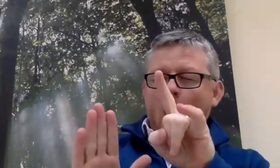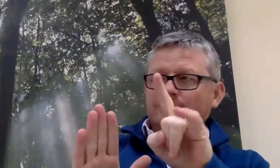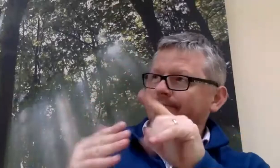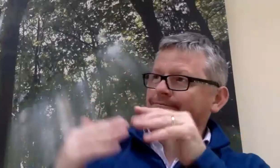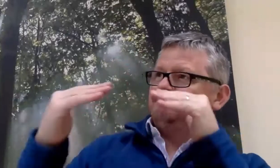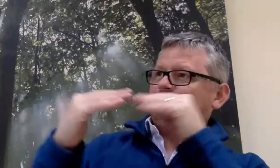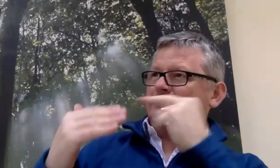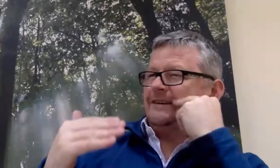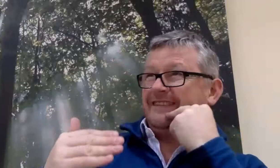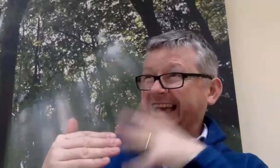more difficult for you. Although